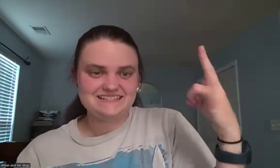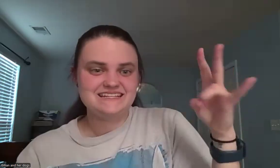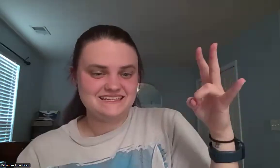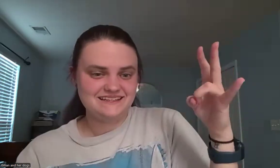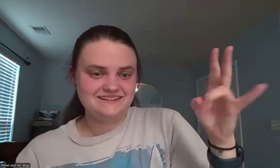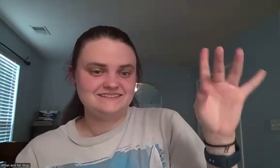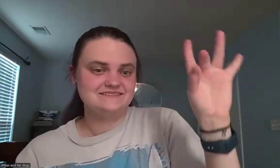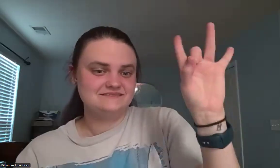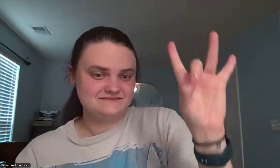18.